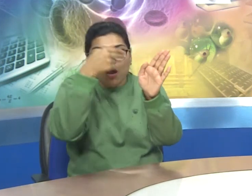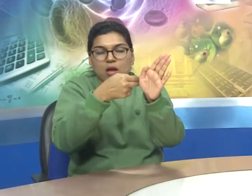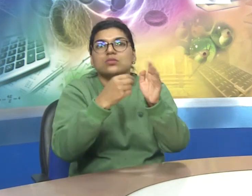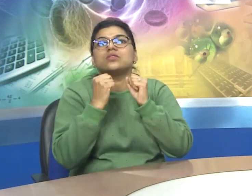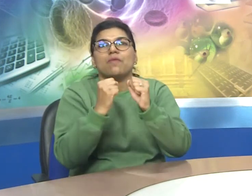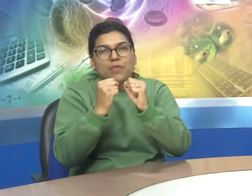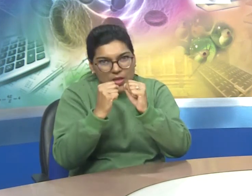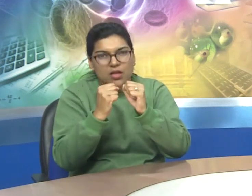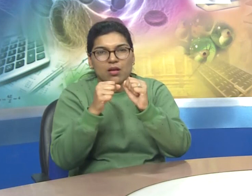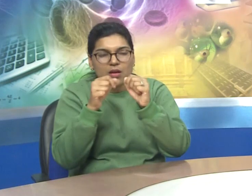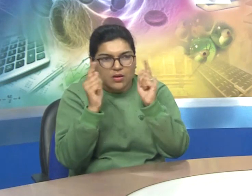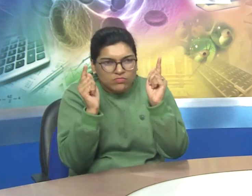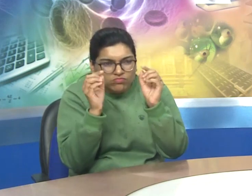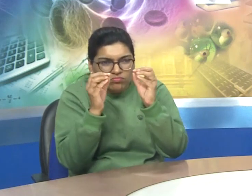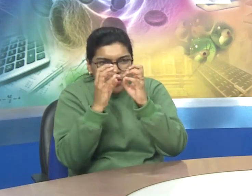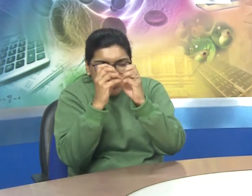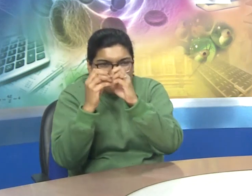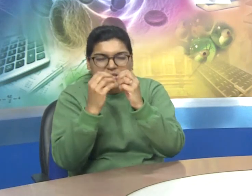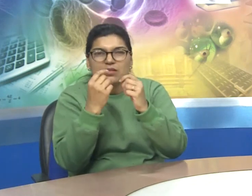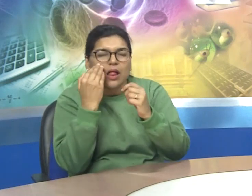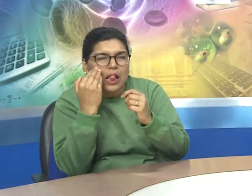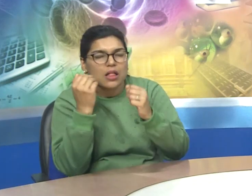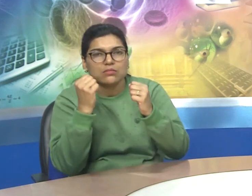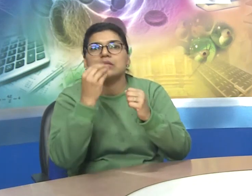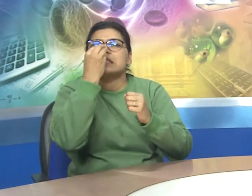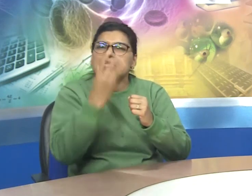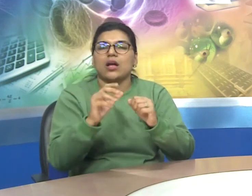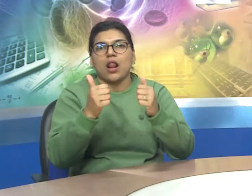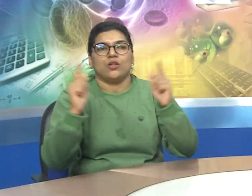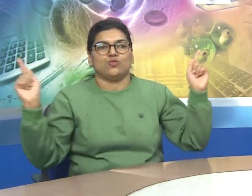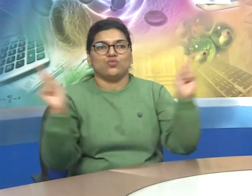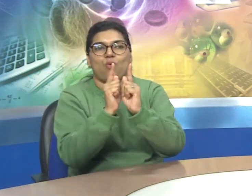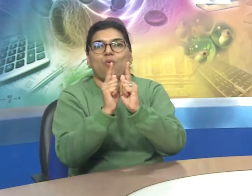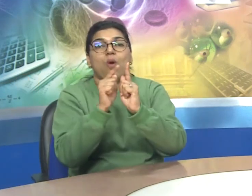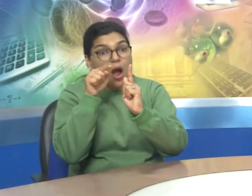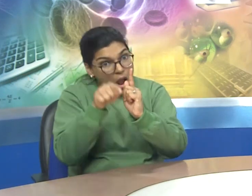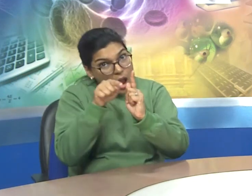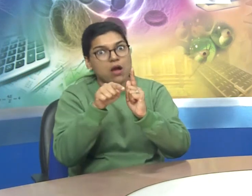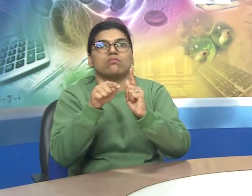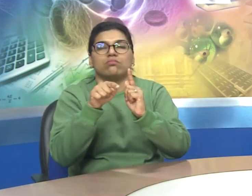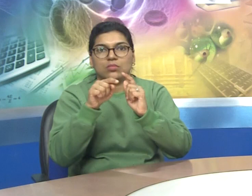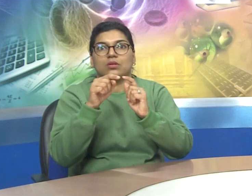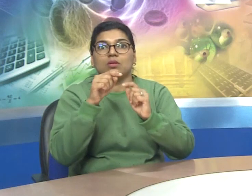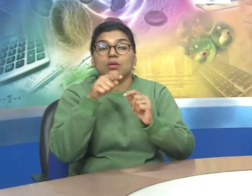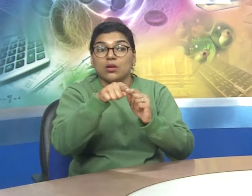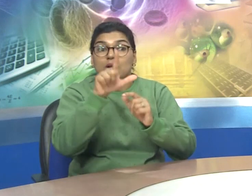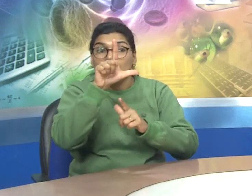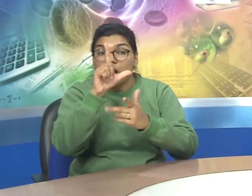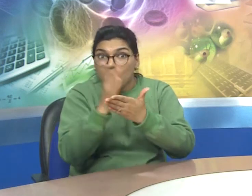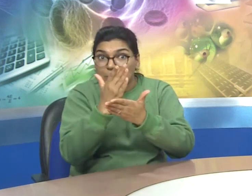So, in library you must have seen in every book there is a number written